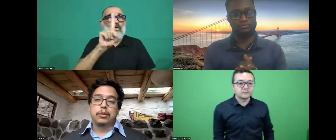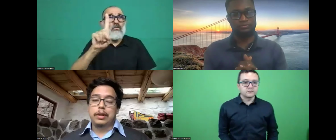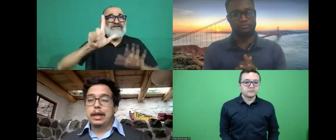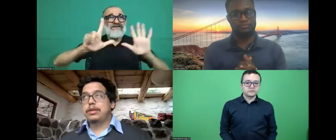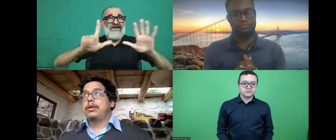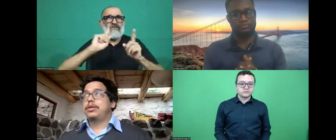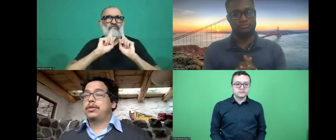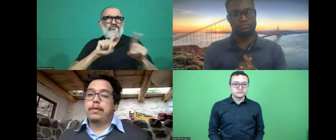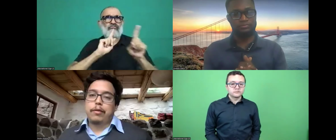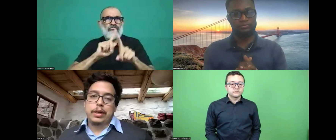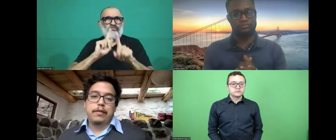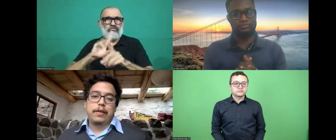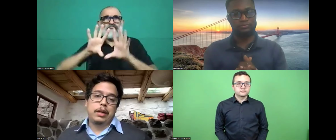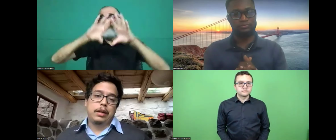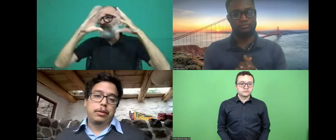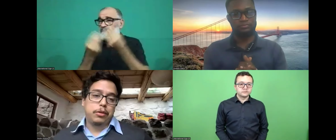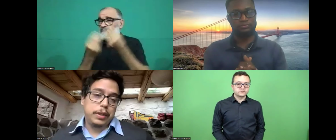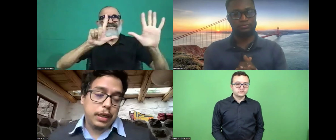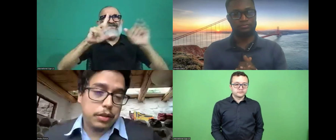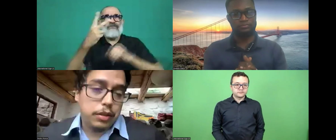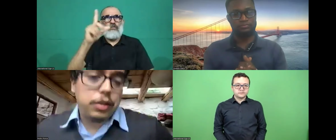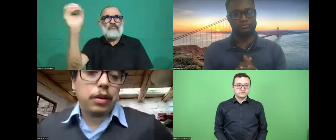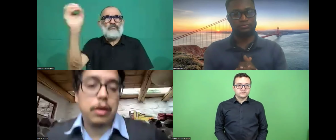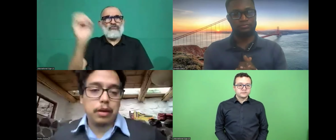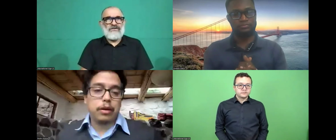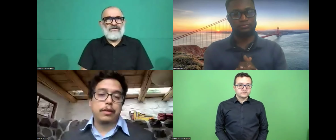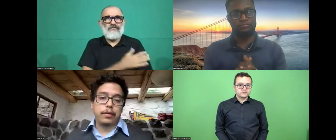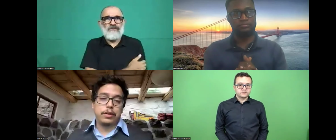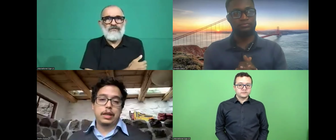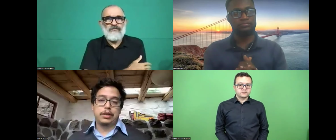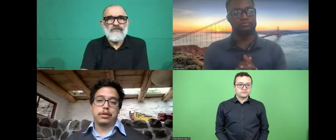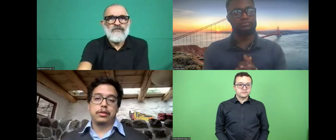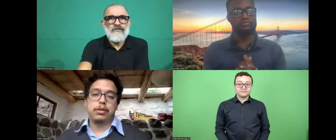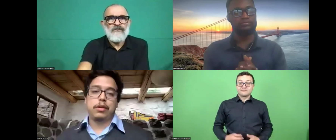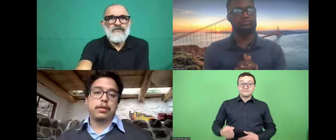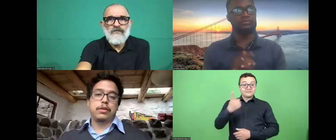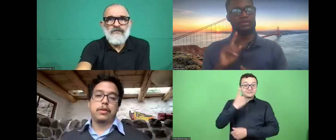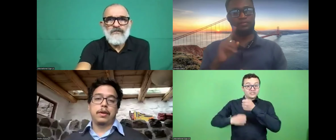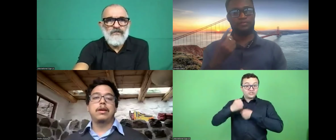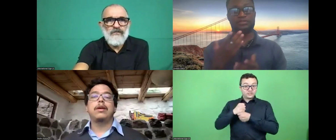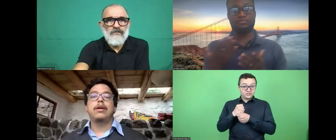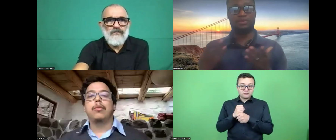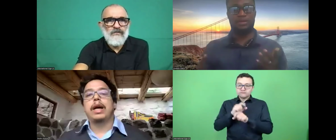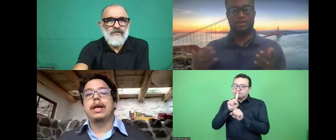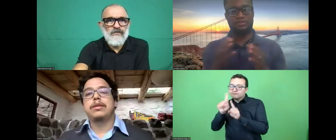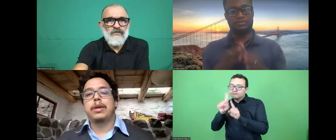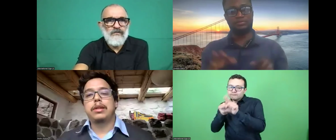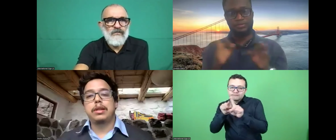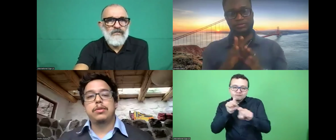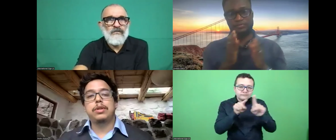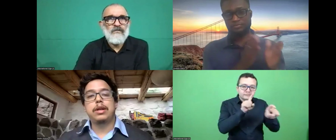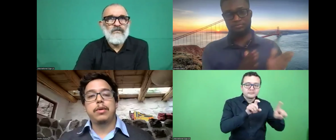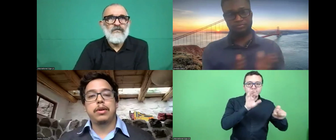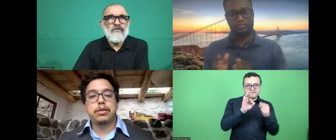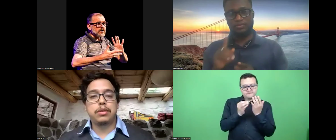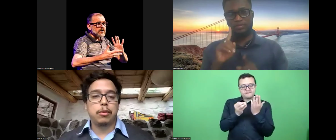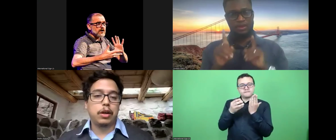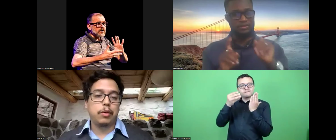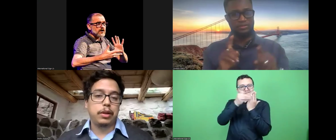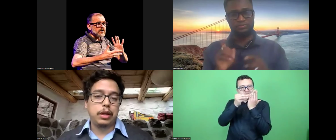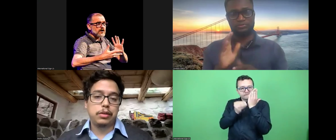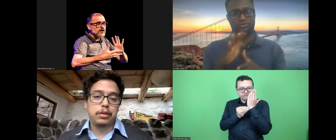So last year's survey was divided into 3 sections. In the first section of the survey, we asked grantees to share with